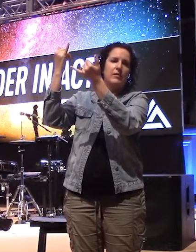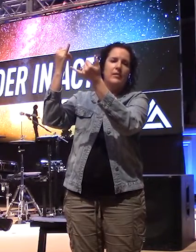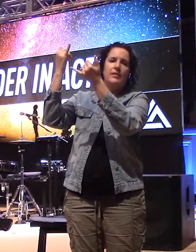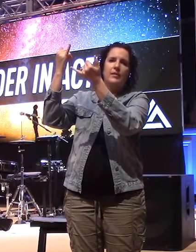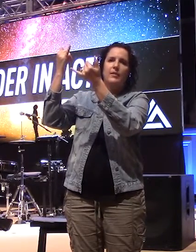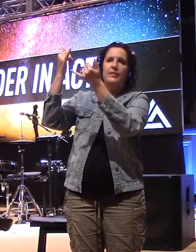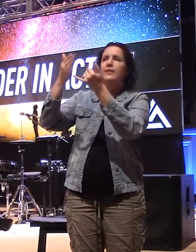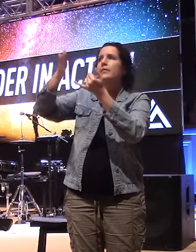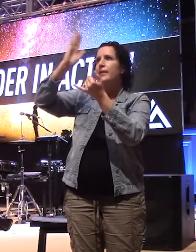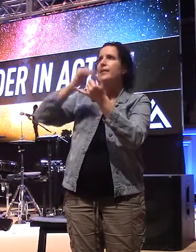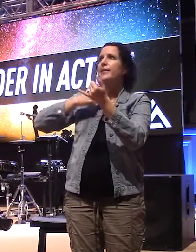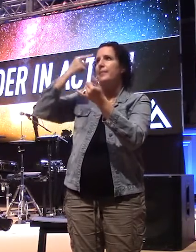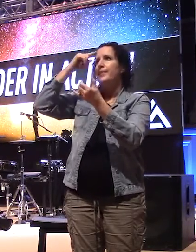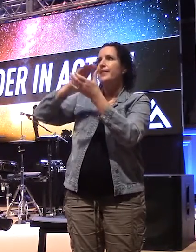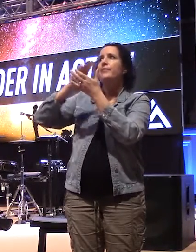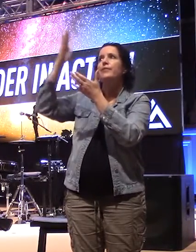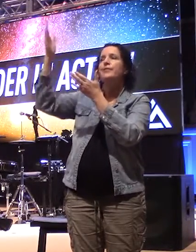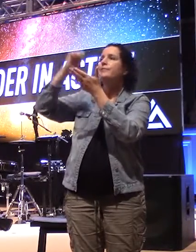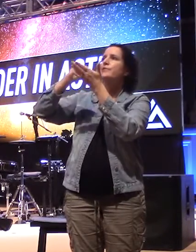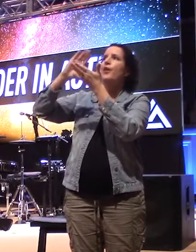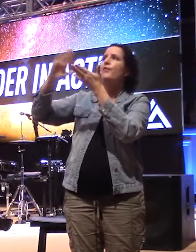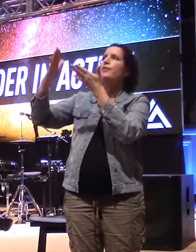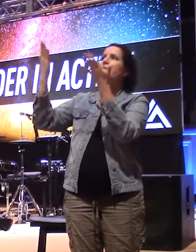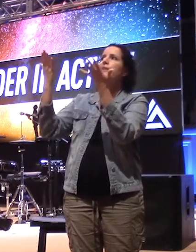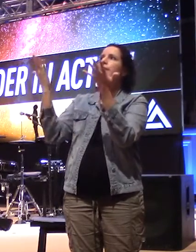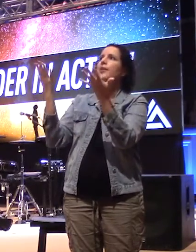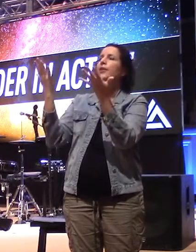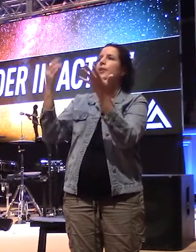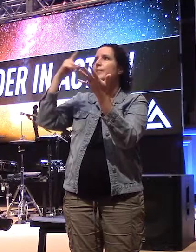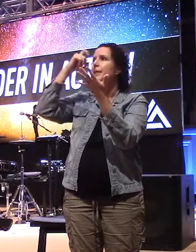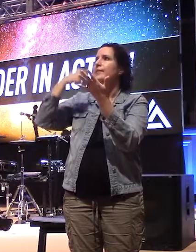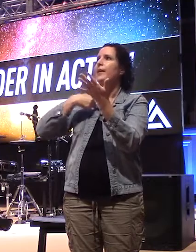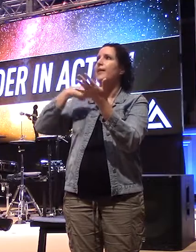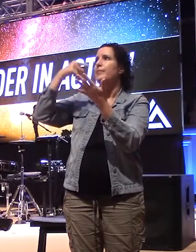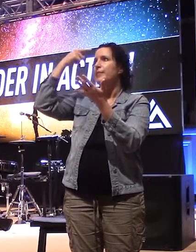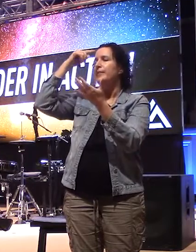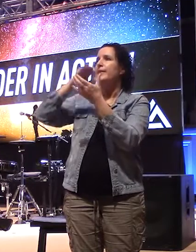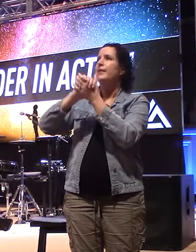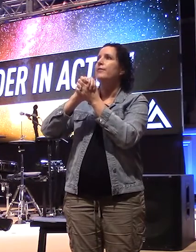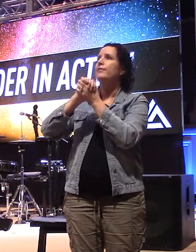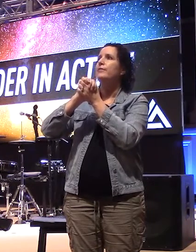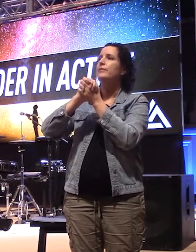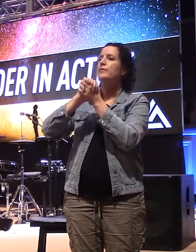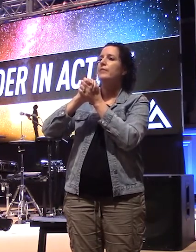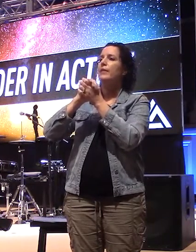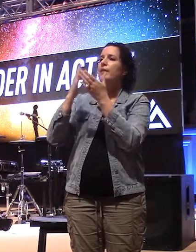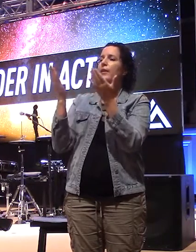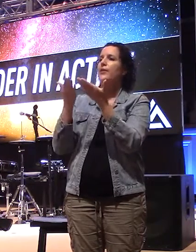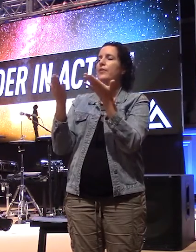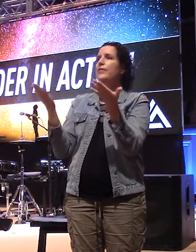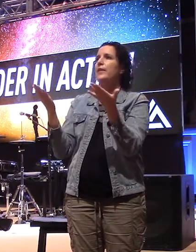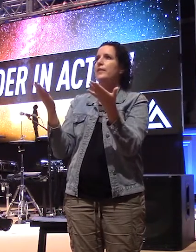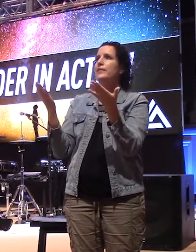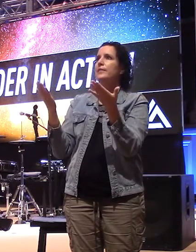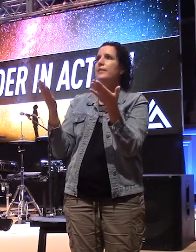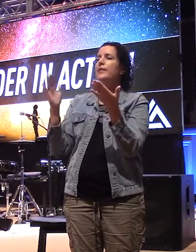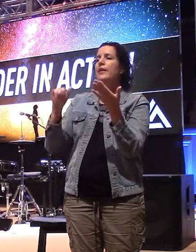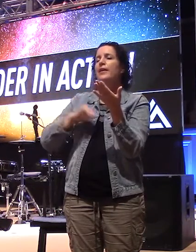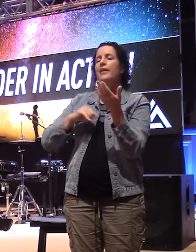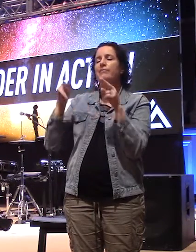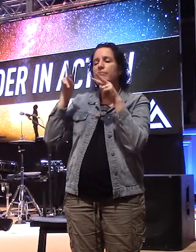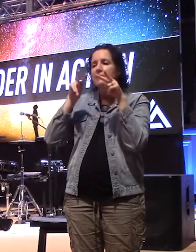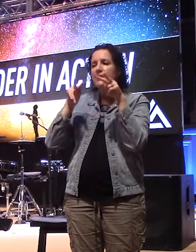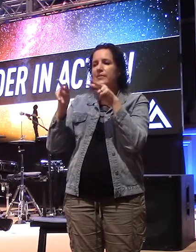"God, I believe you're sovereign, and here, because I believe that, here are the things that I've looked at,